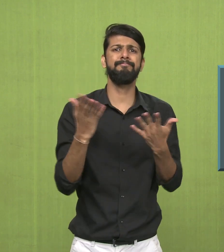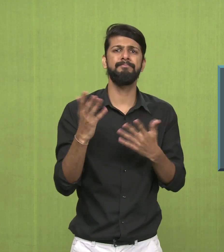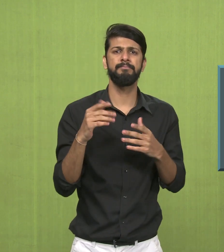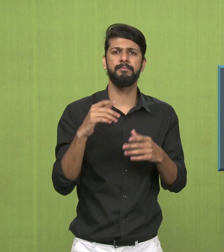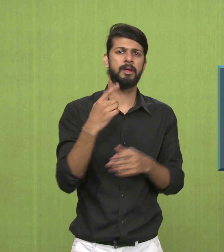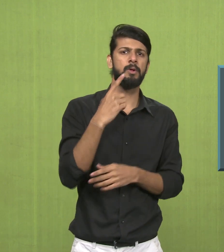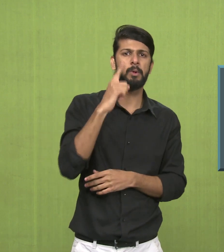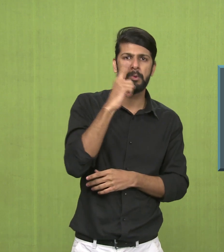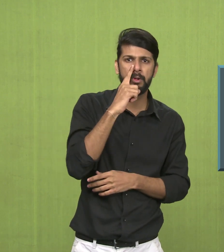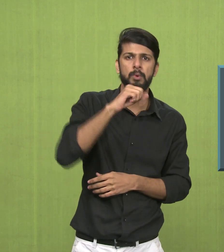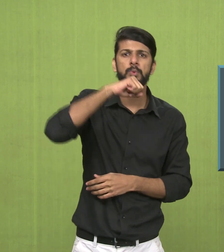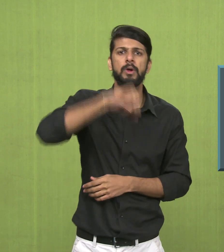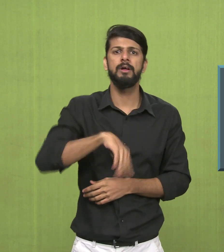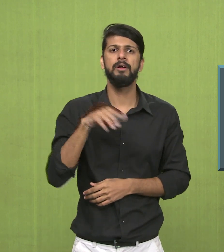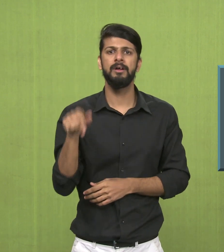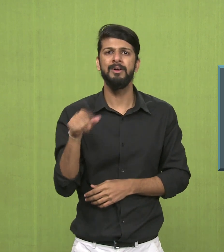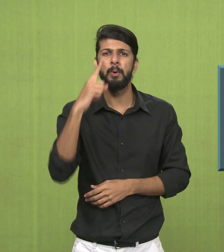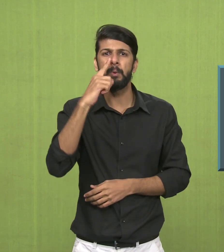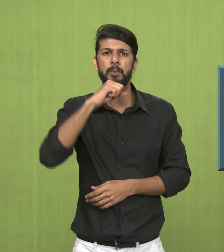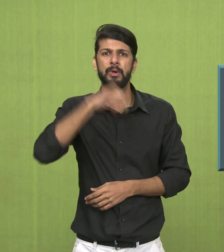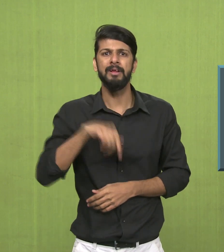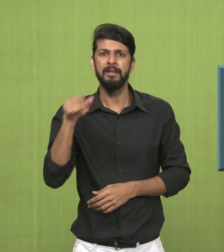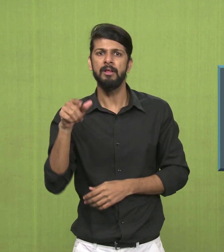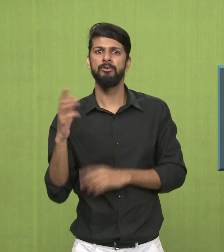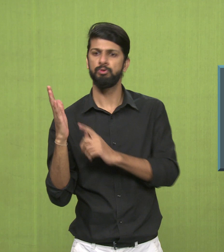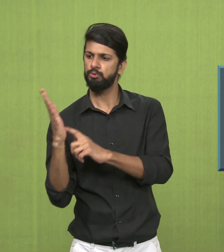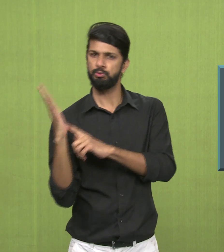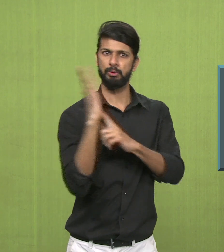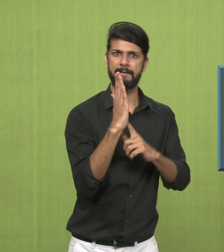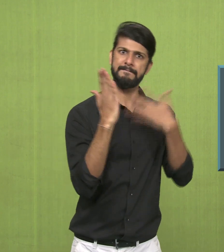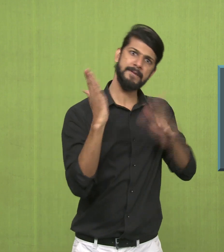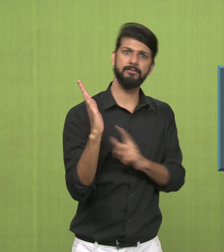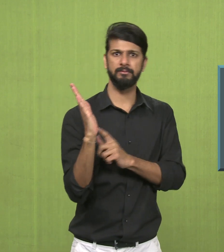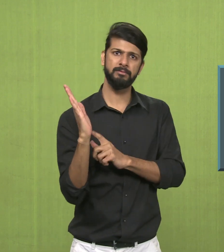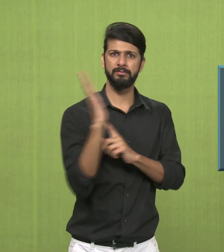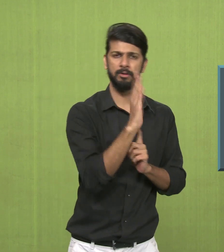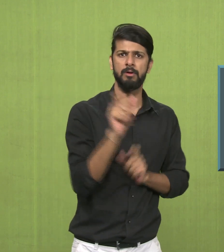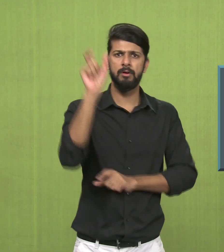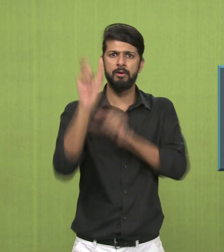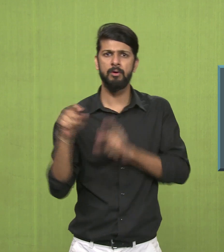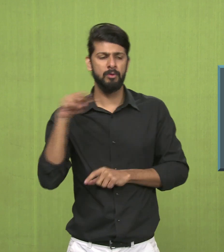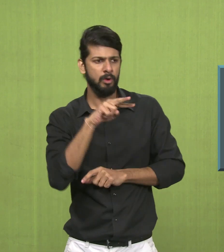internationally acclaimed modern Indian woman painter for her painting young